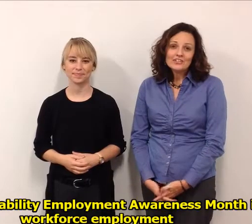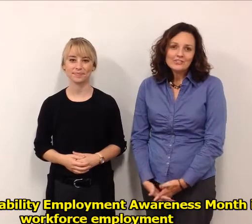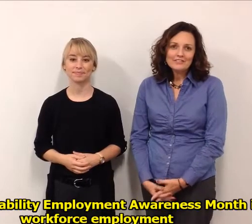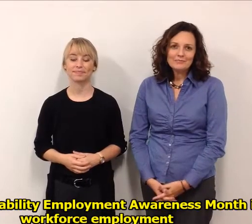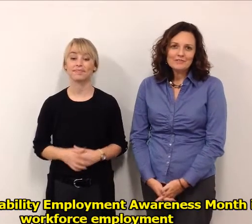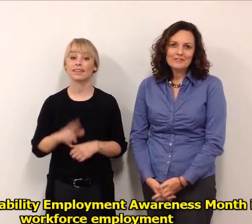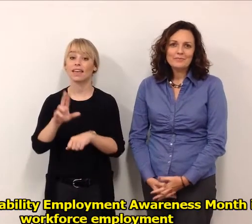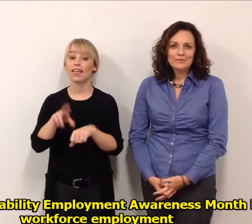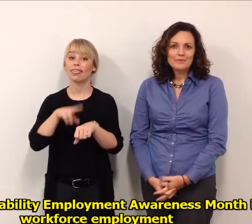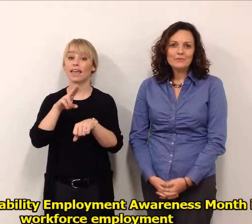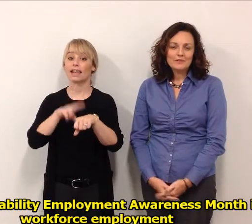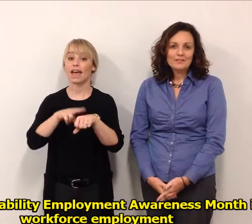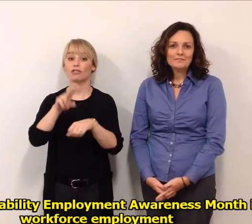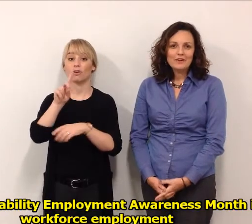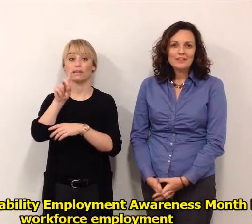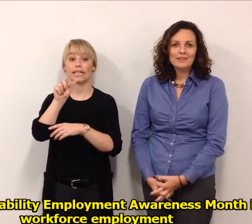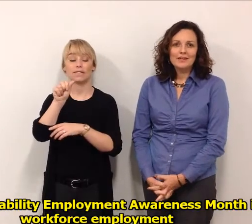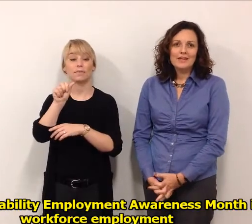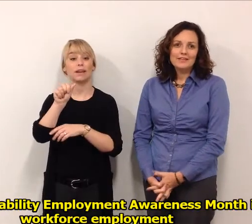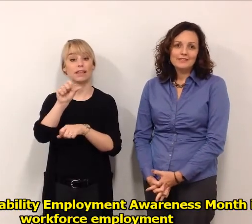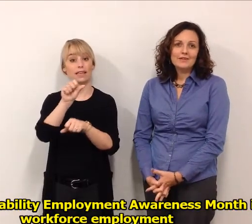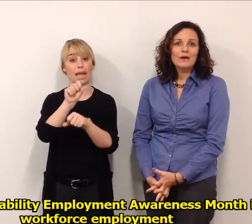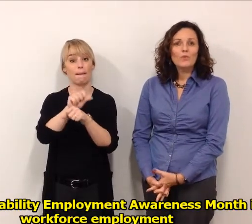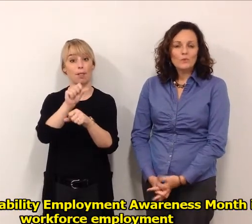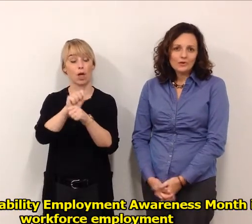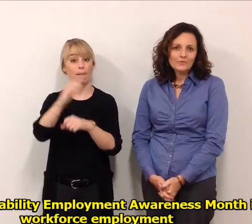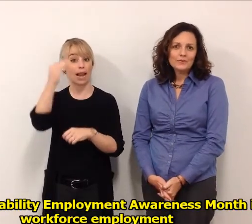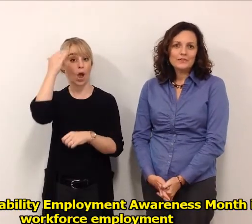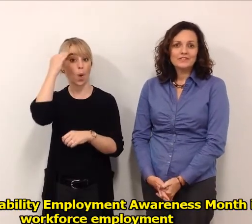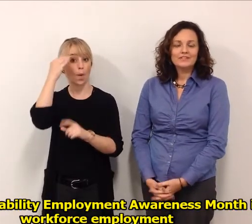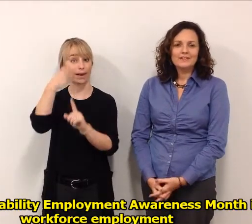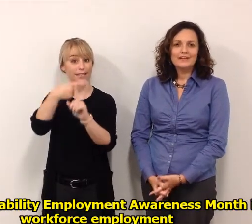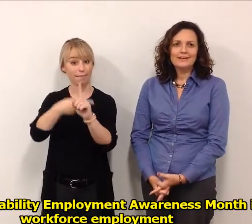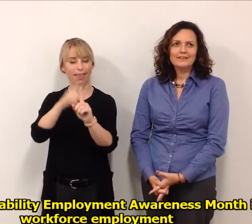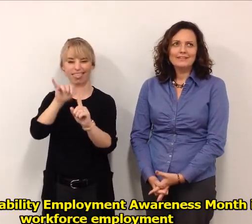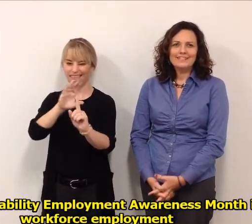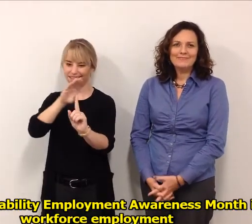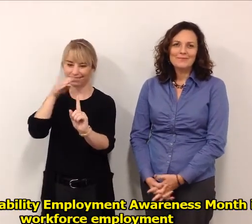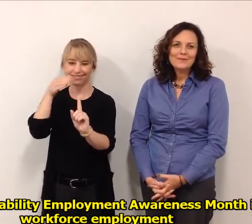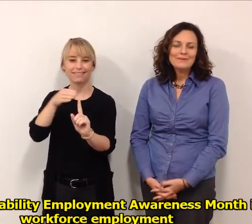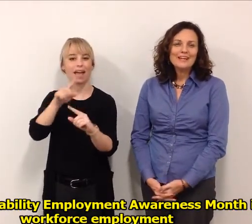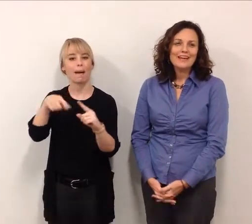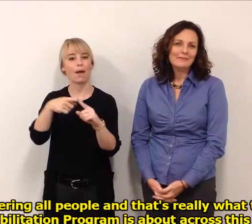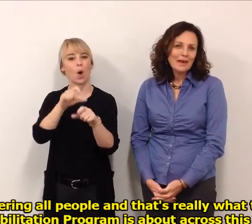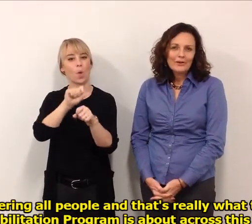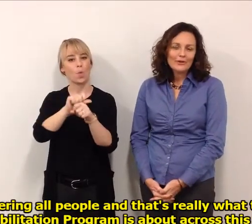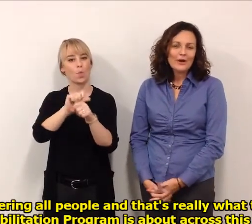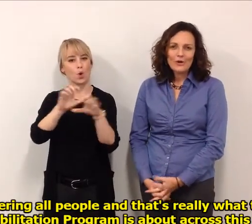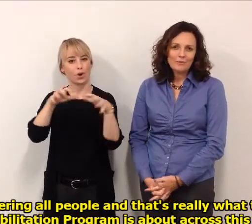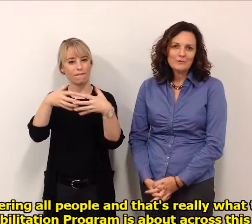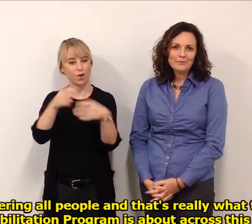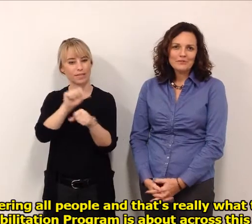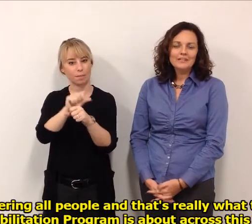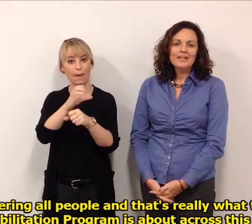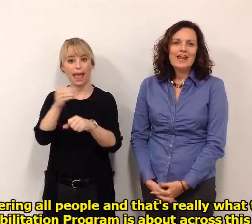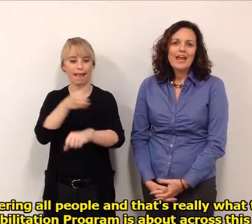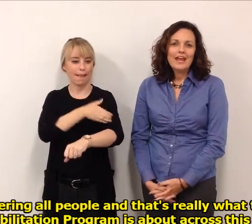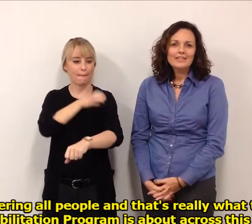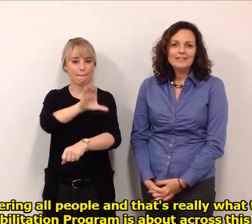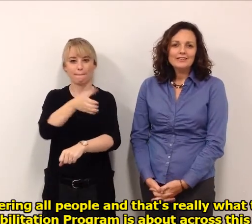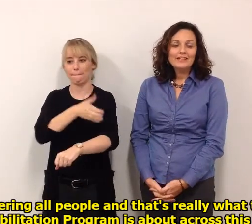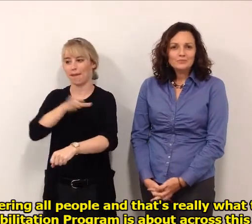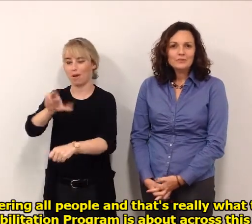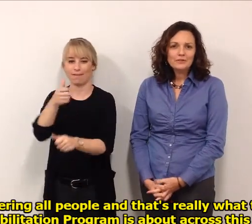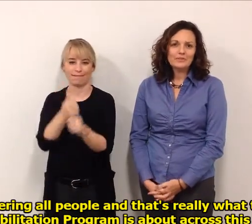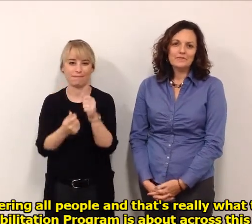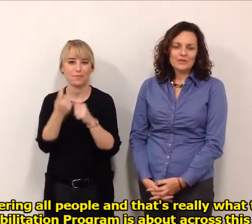The National Disability Employment Awareness Month is about workforce, employment, and empowering all people.